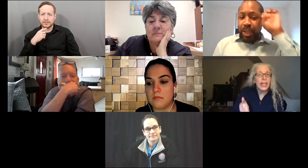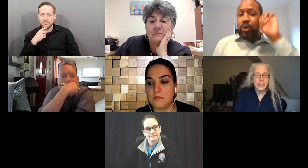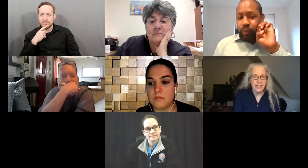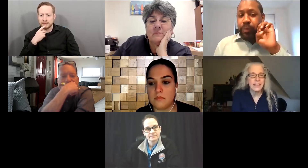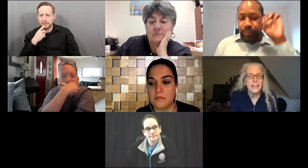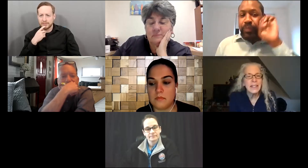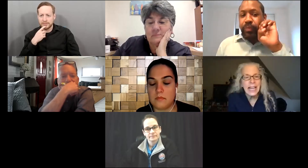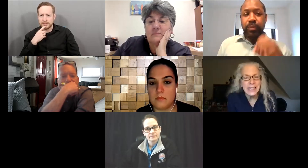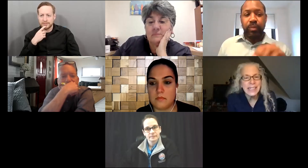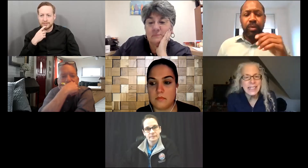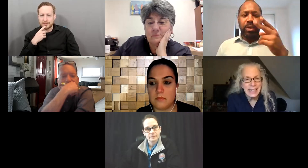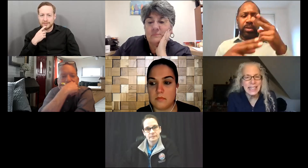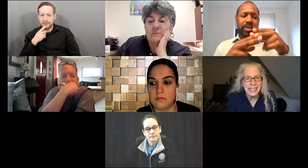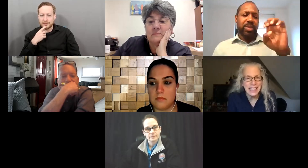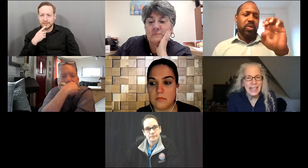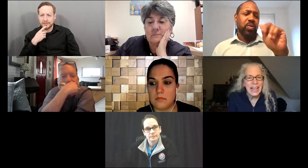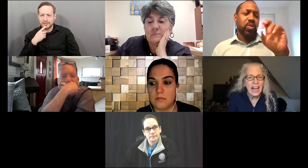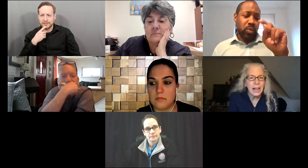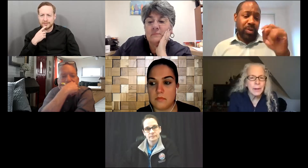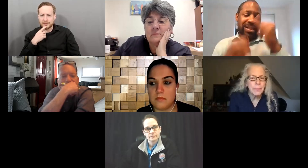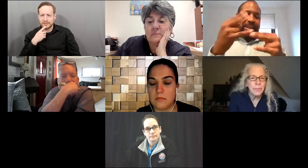Oh, yes. Yes, he is.